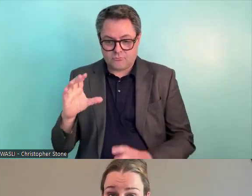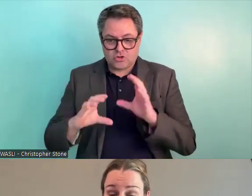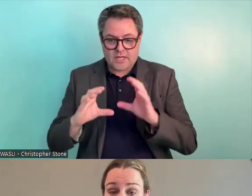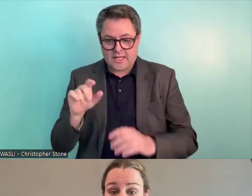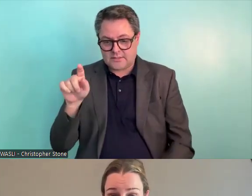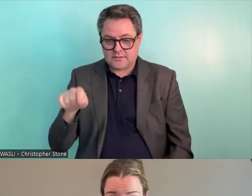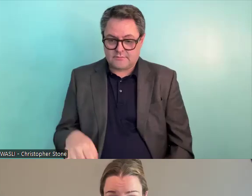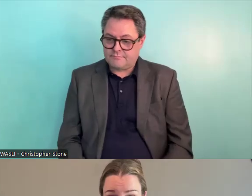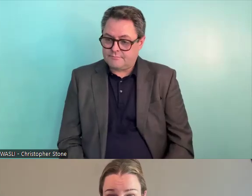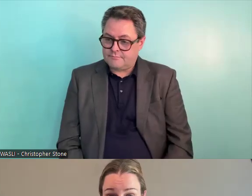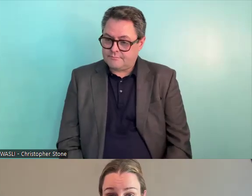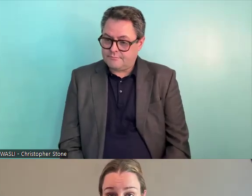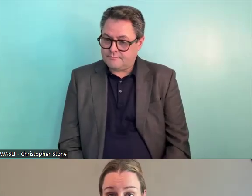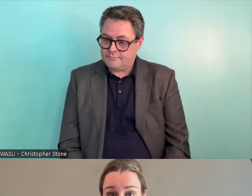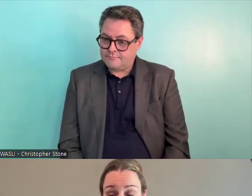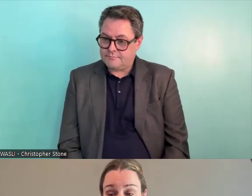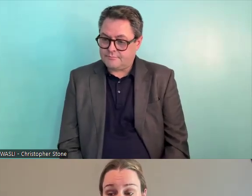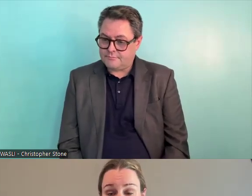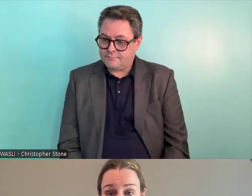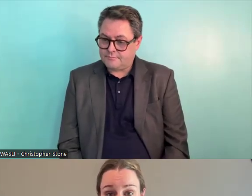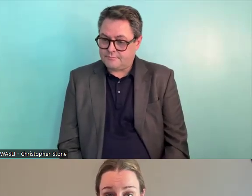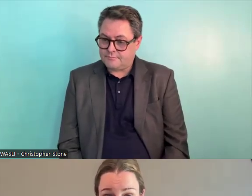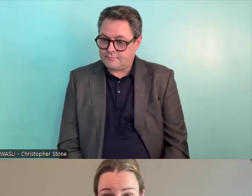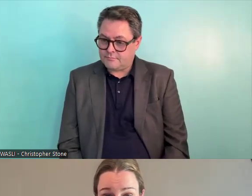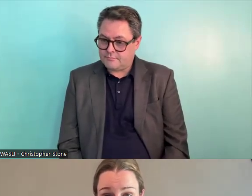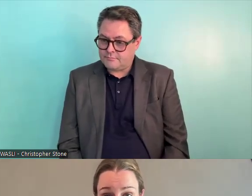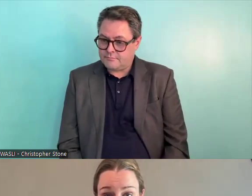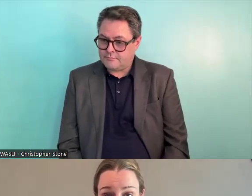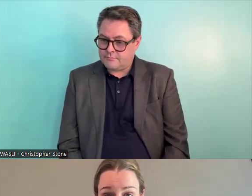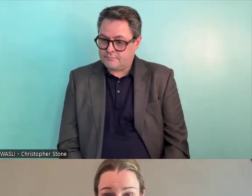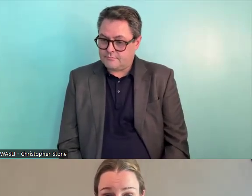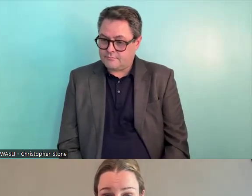And JASLI are also saying they're not in that group, as are